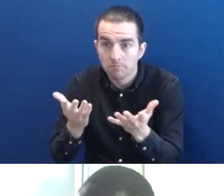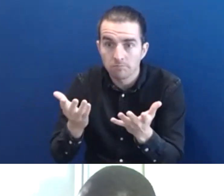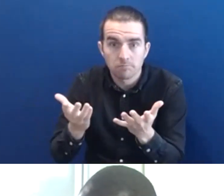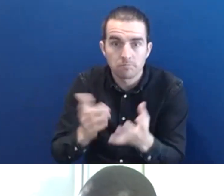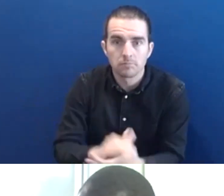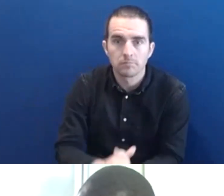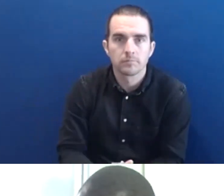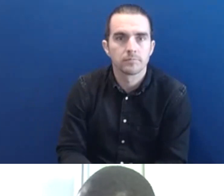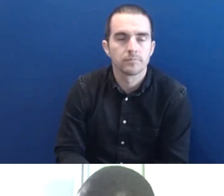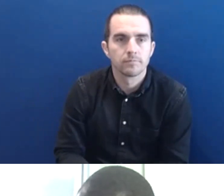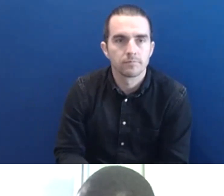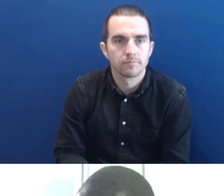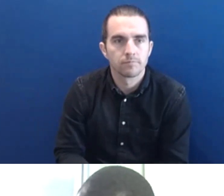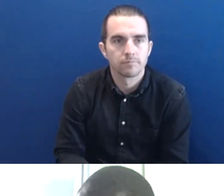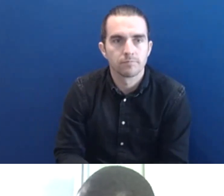key Augustino mentioned